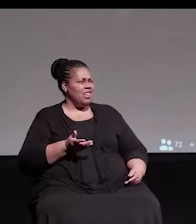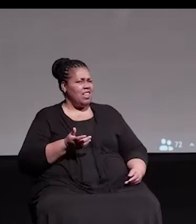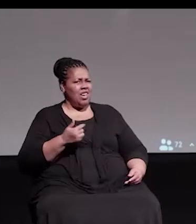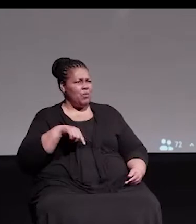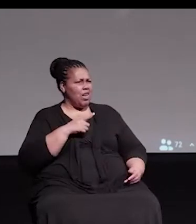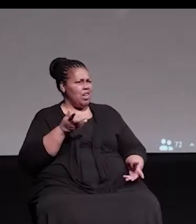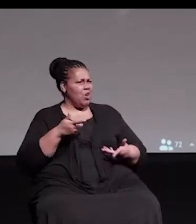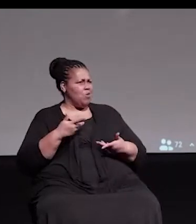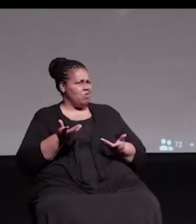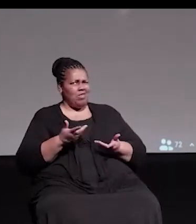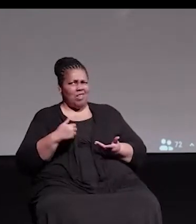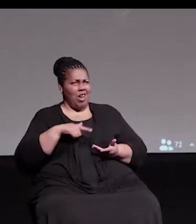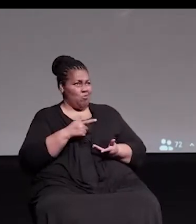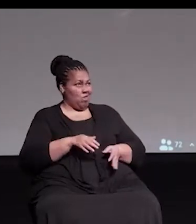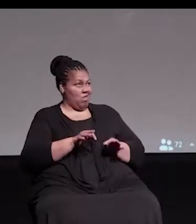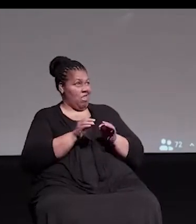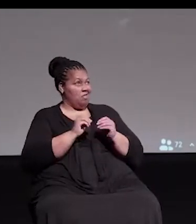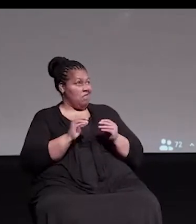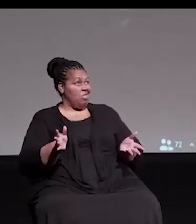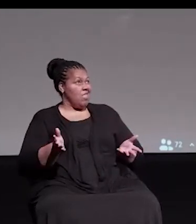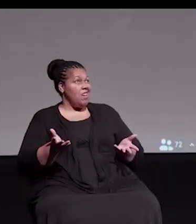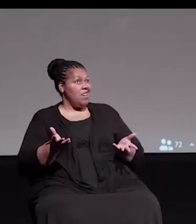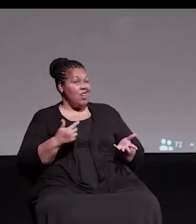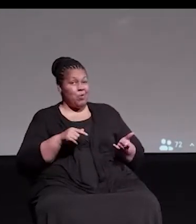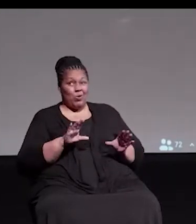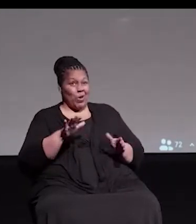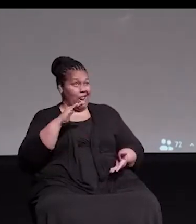liver? Like, are we doing so much less?